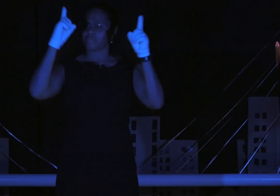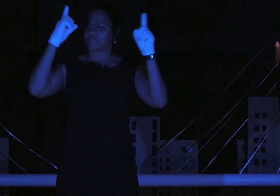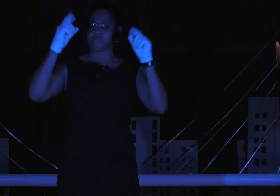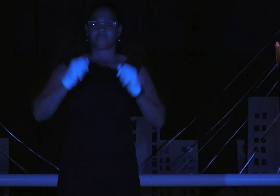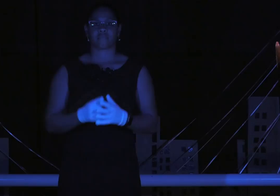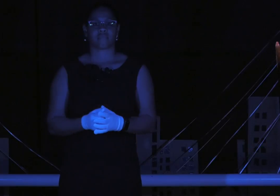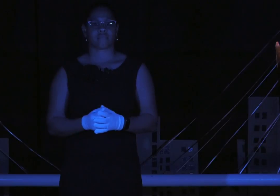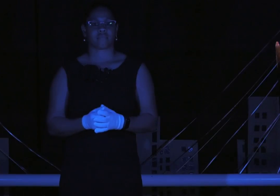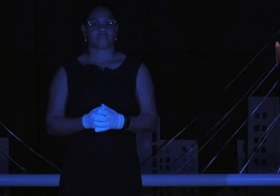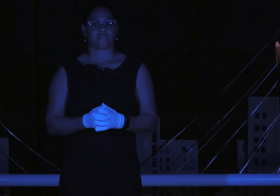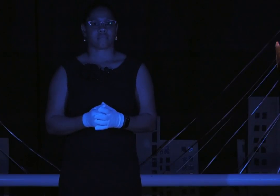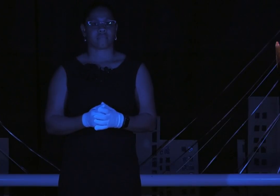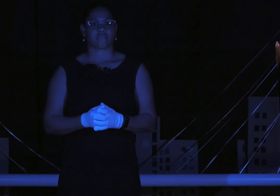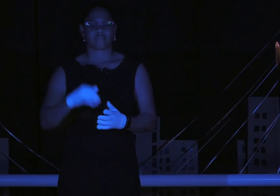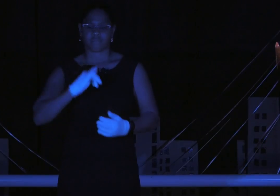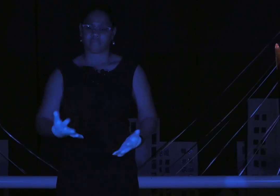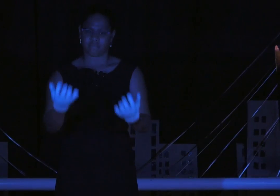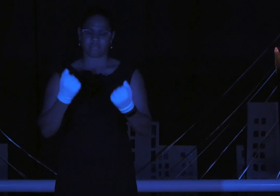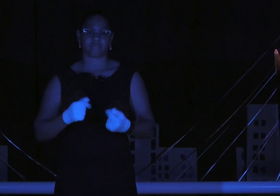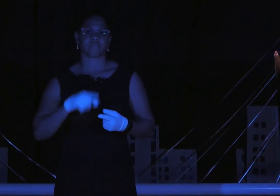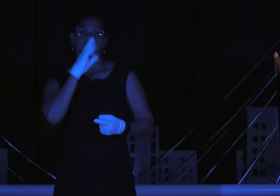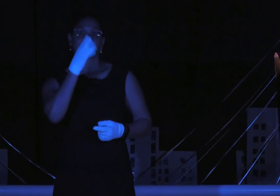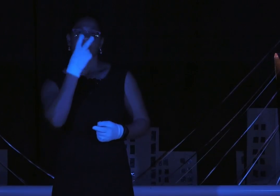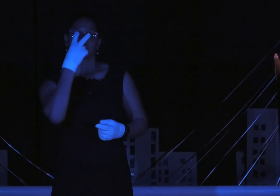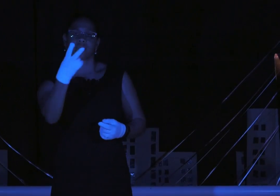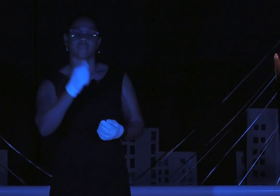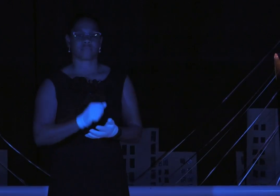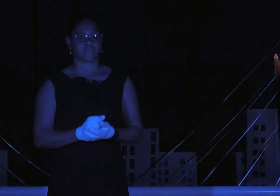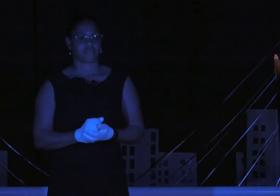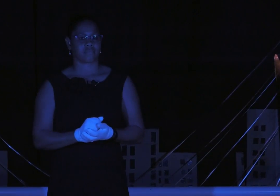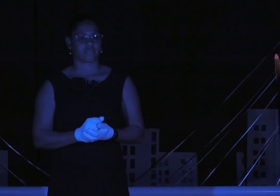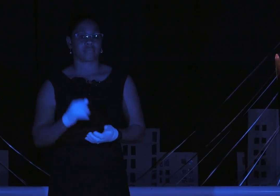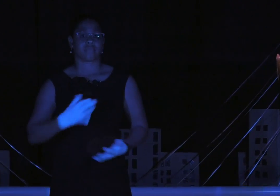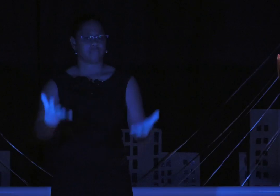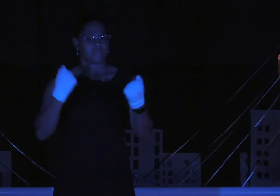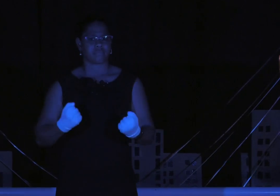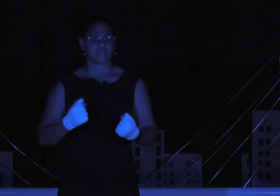achieve. I want to be seen. I want to be